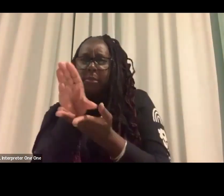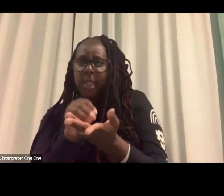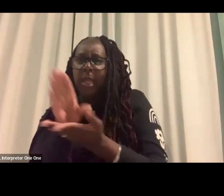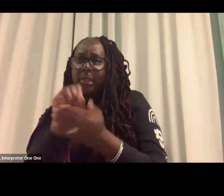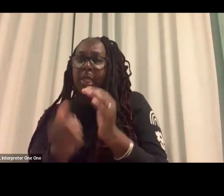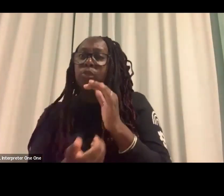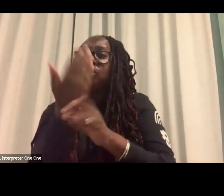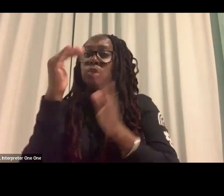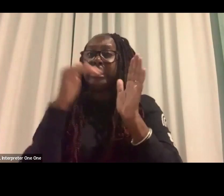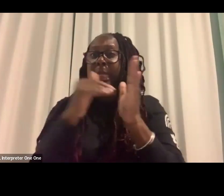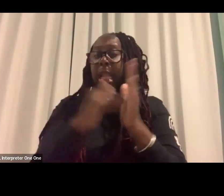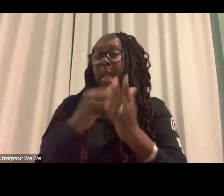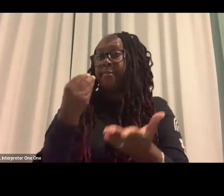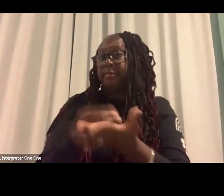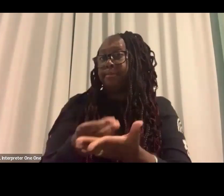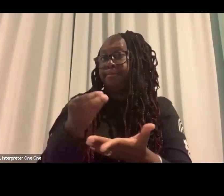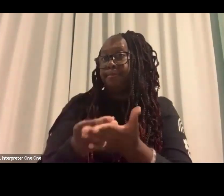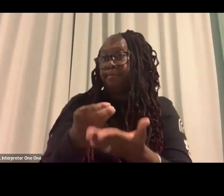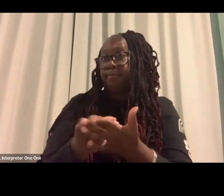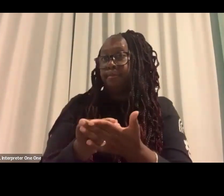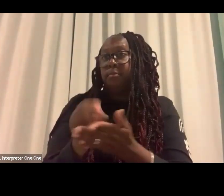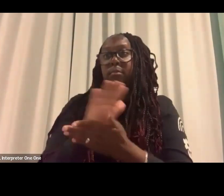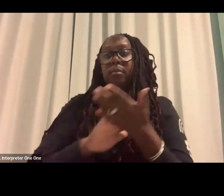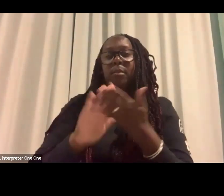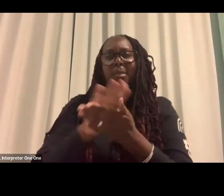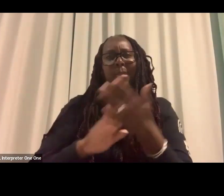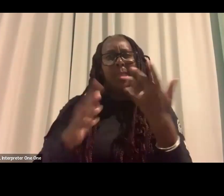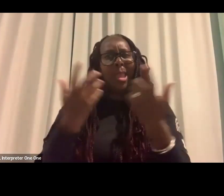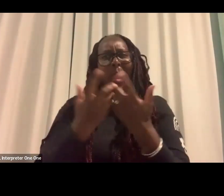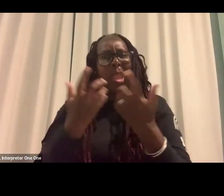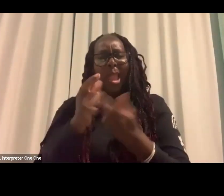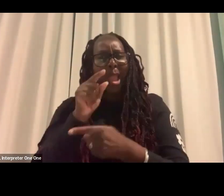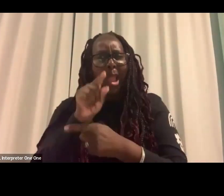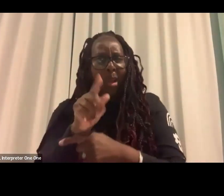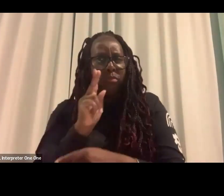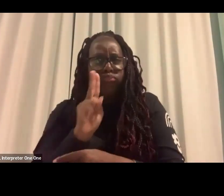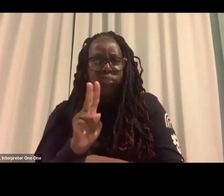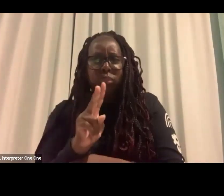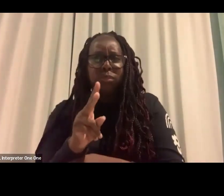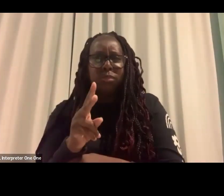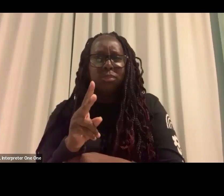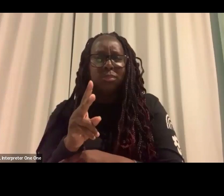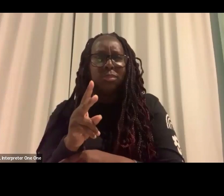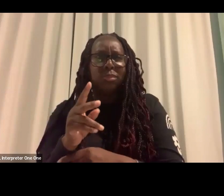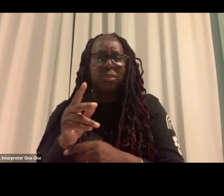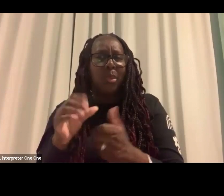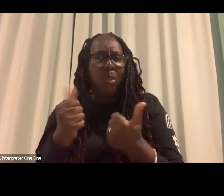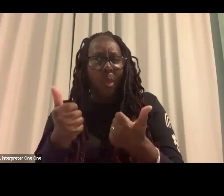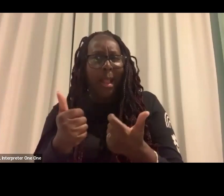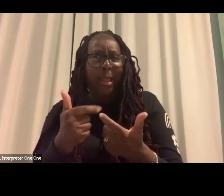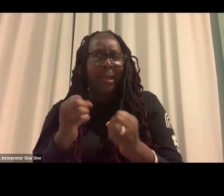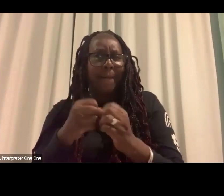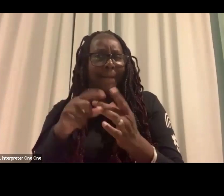Zealand Treasury. So we've got an Indigenous way of approaching wellbeing that is being used by a central